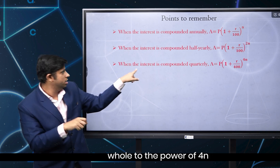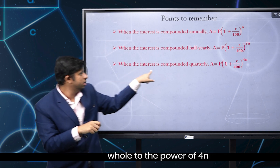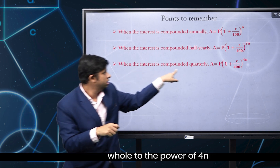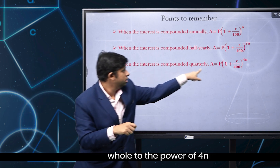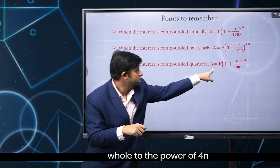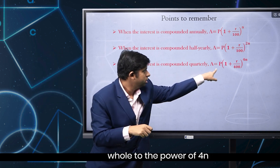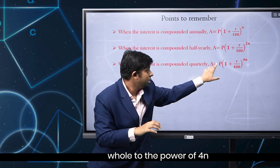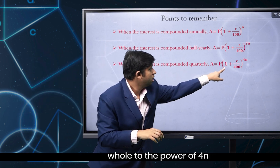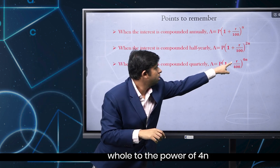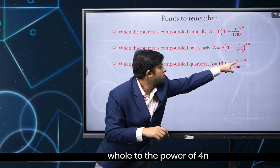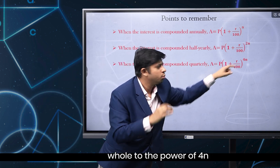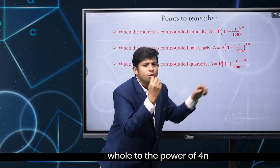4N.